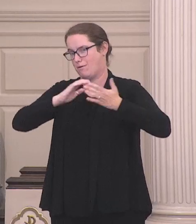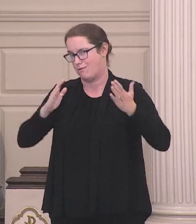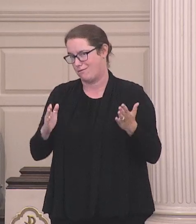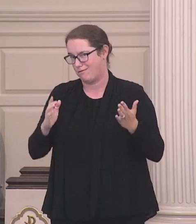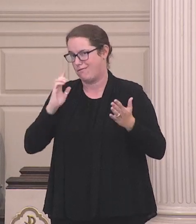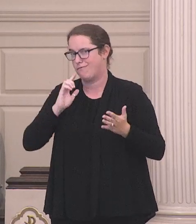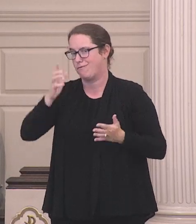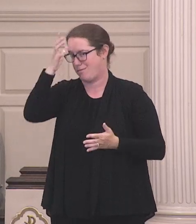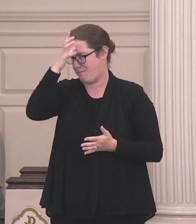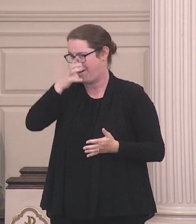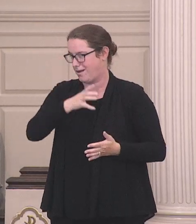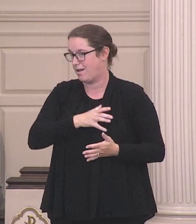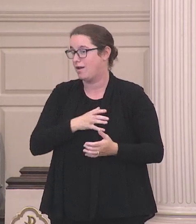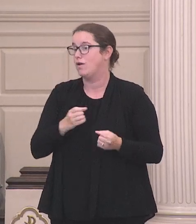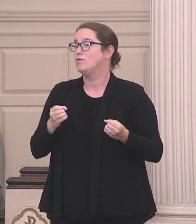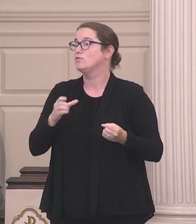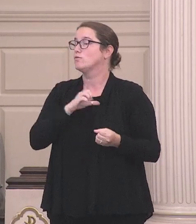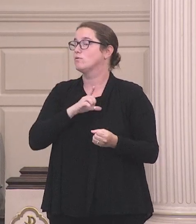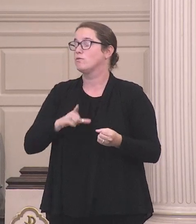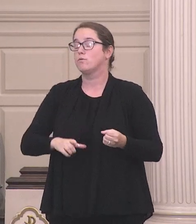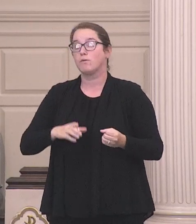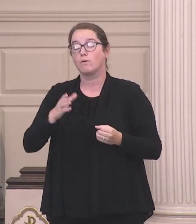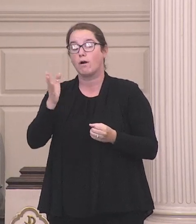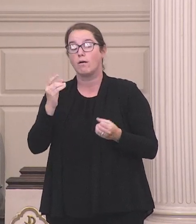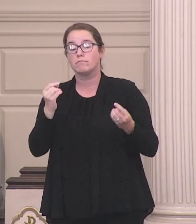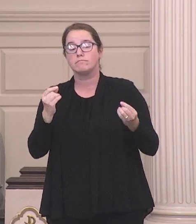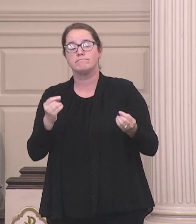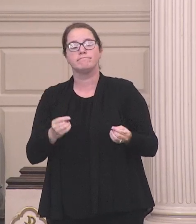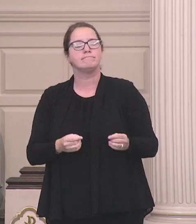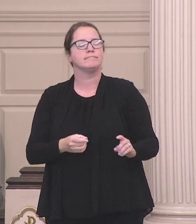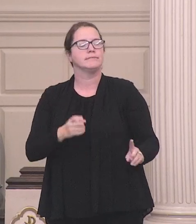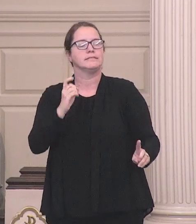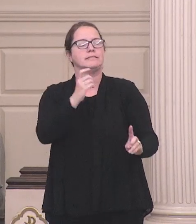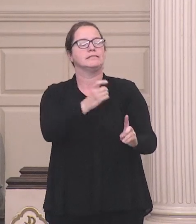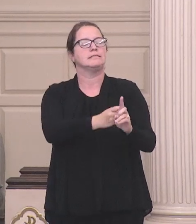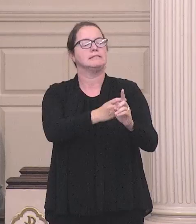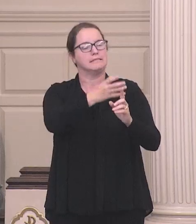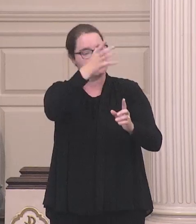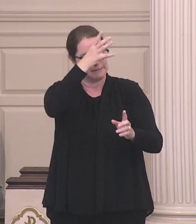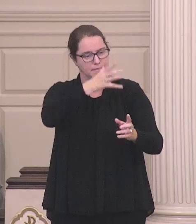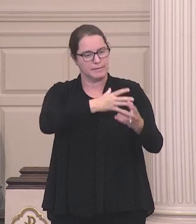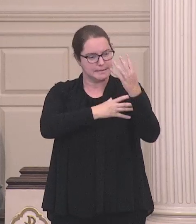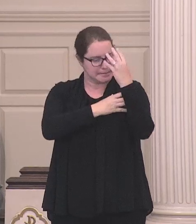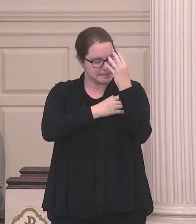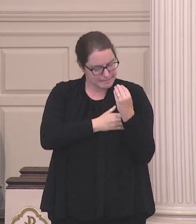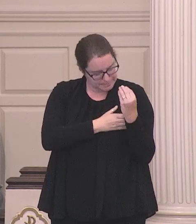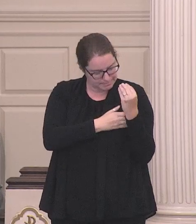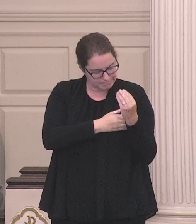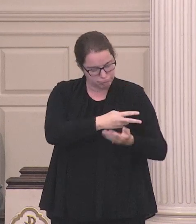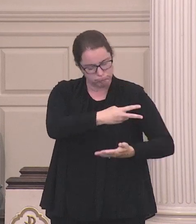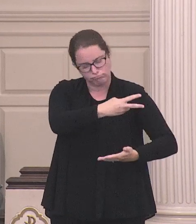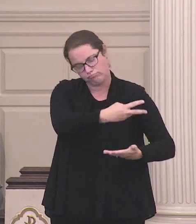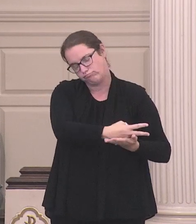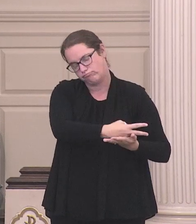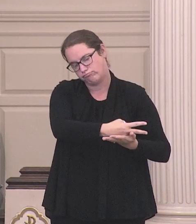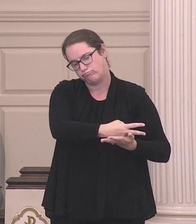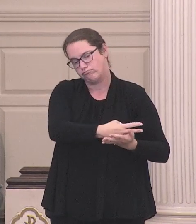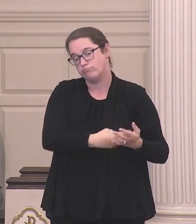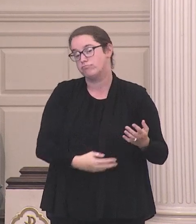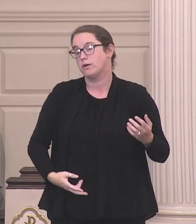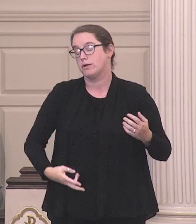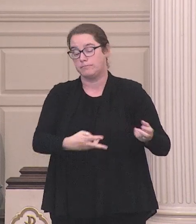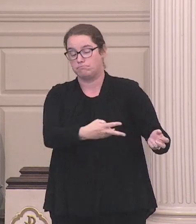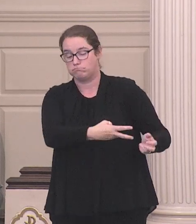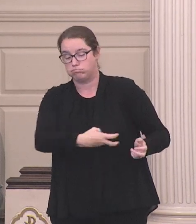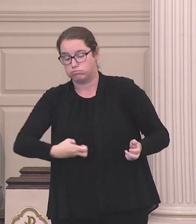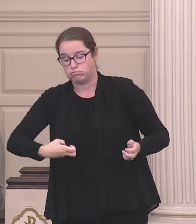So the Lord God cast a deep sleep on the man, and while he was asleep, he took out